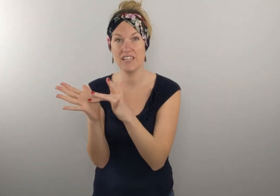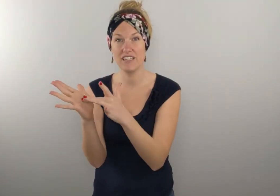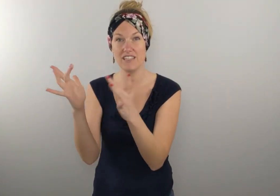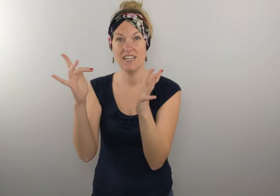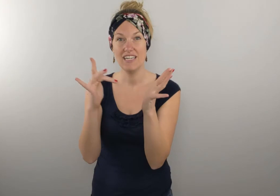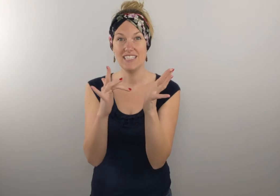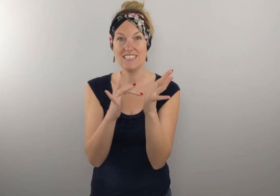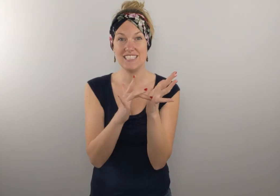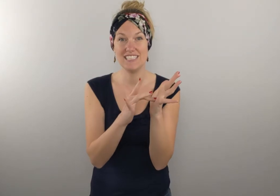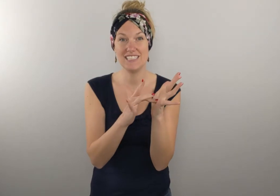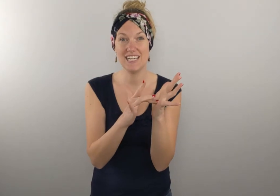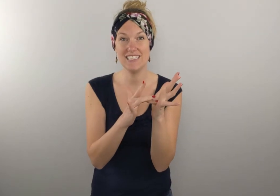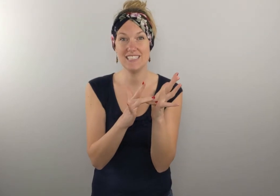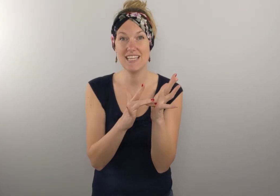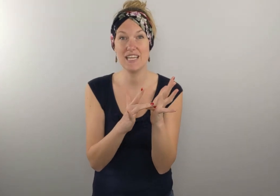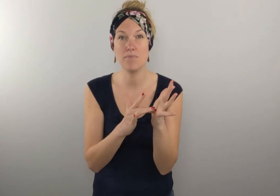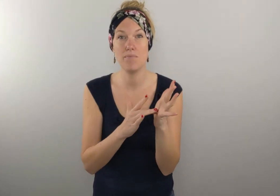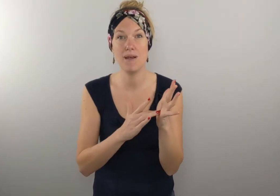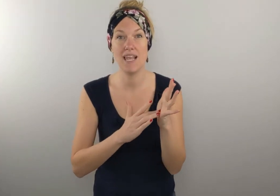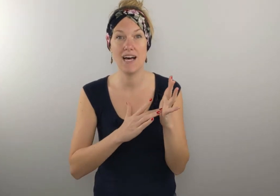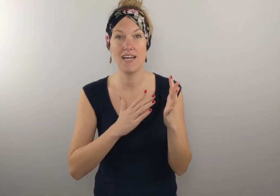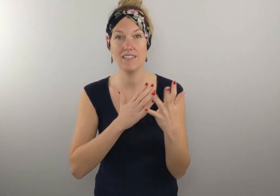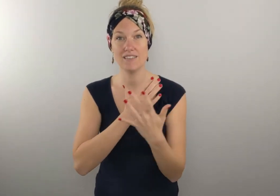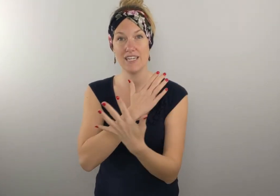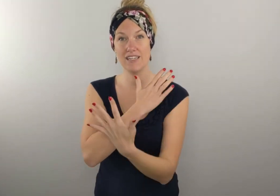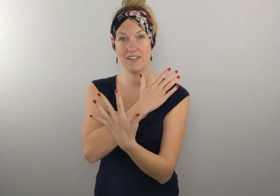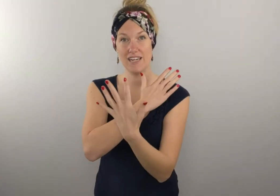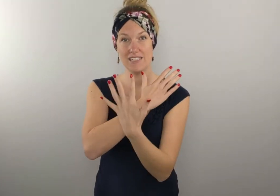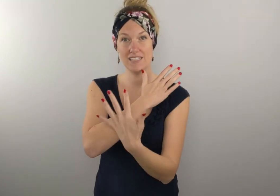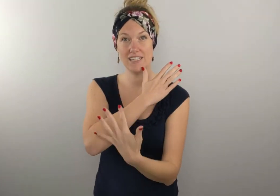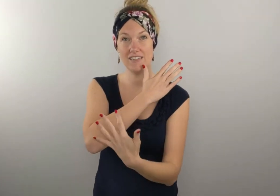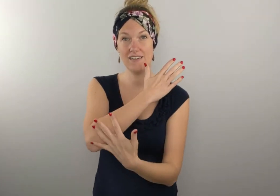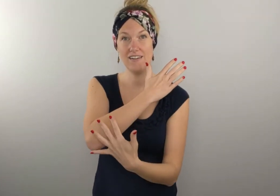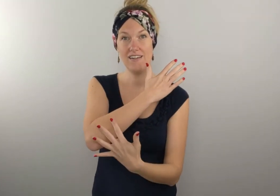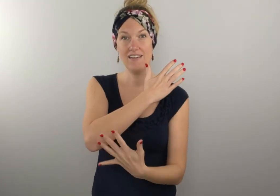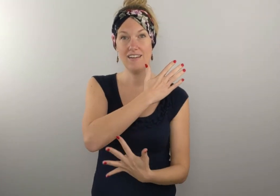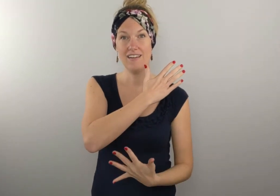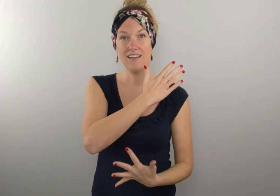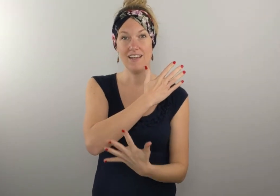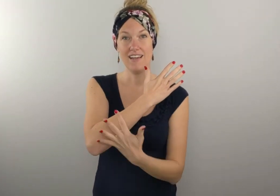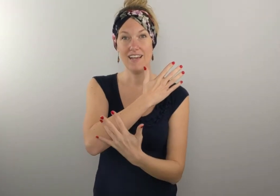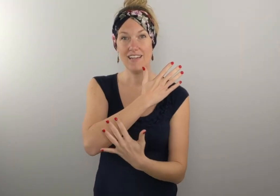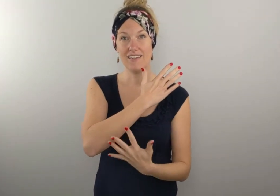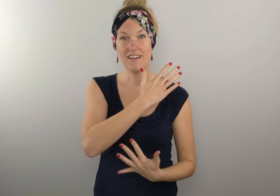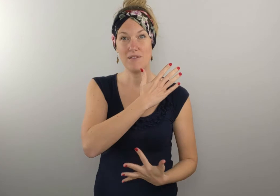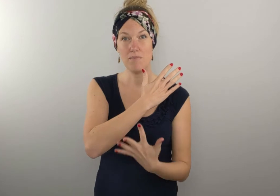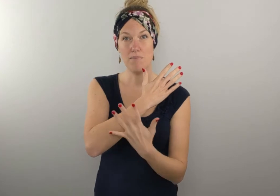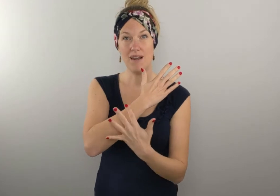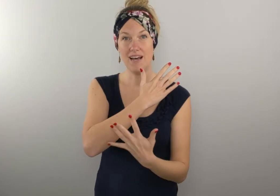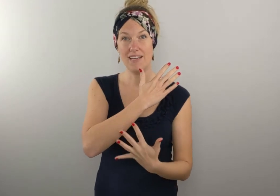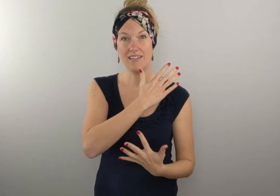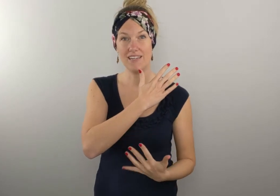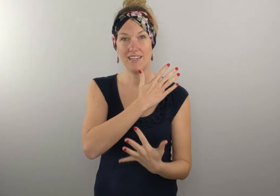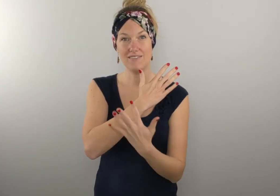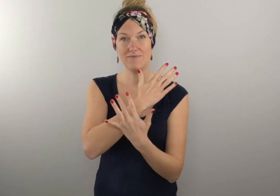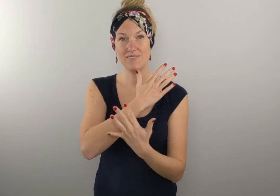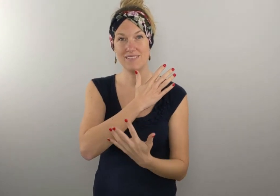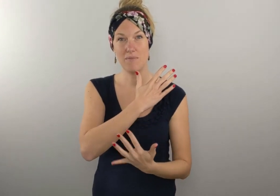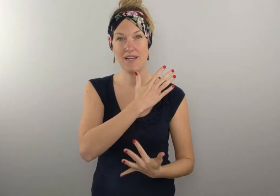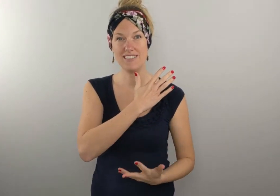finger, Jesus, and then blood. You take your hand here, and blood, okay? Imagine